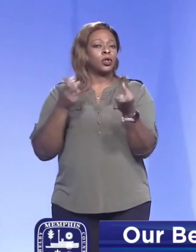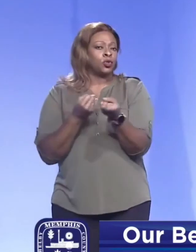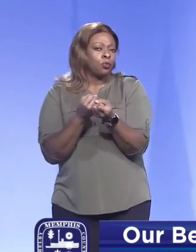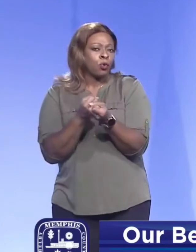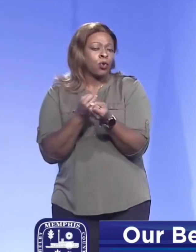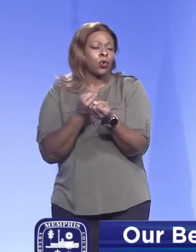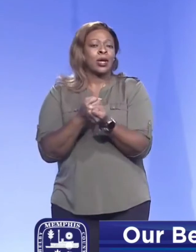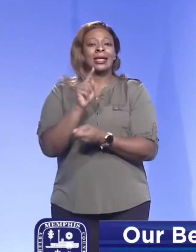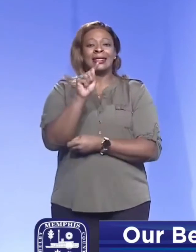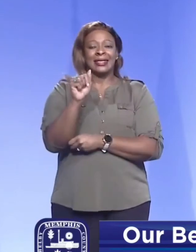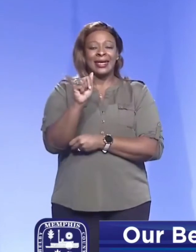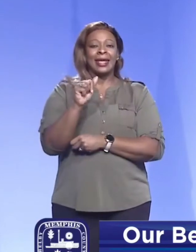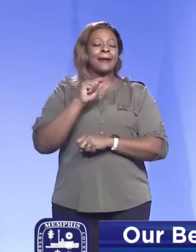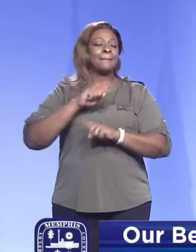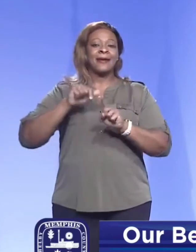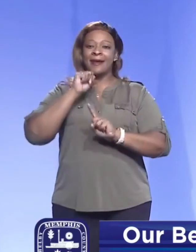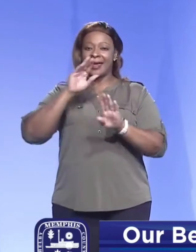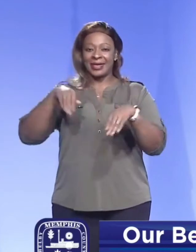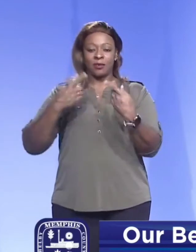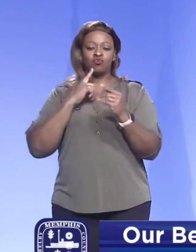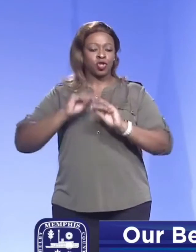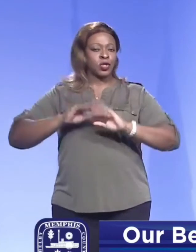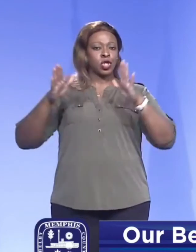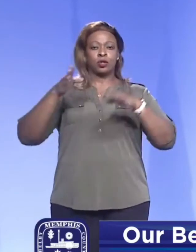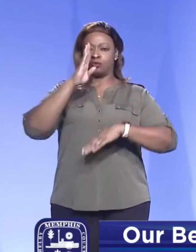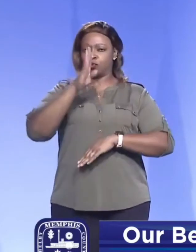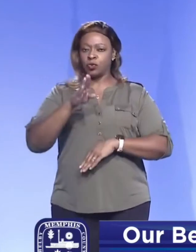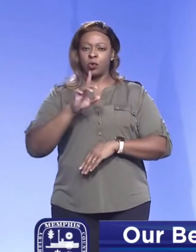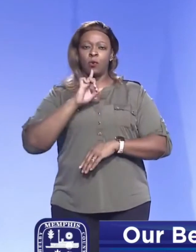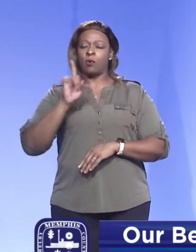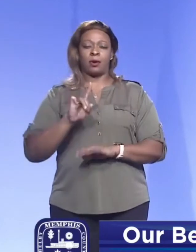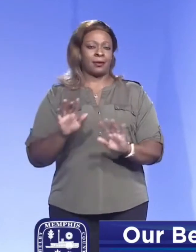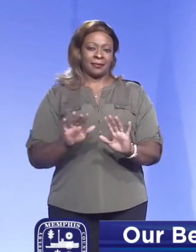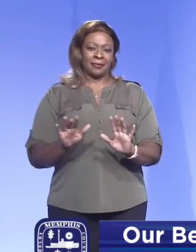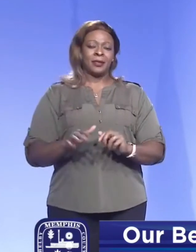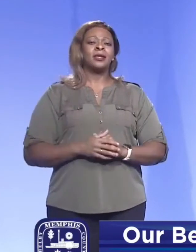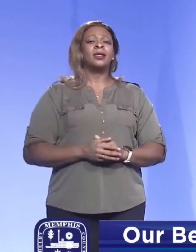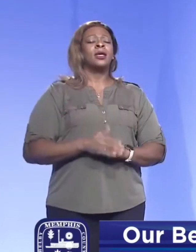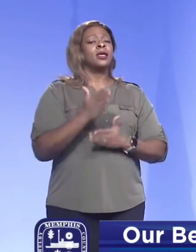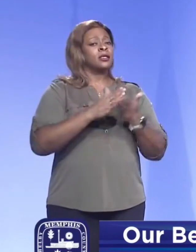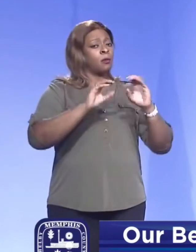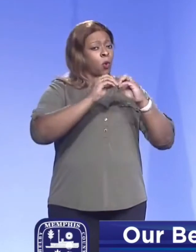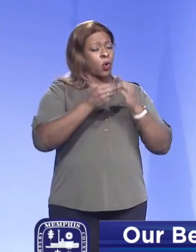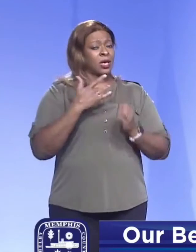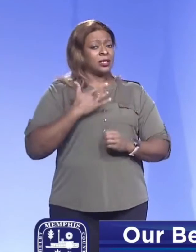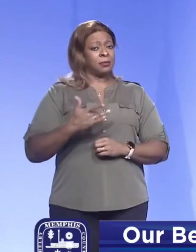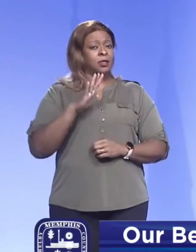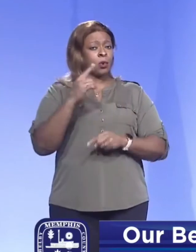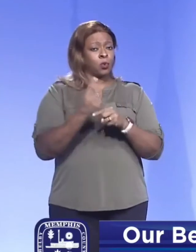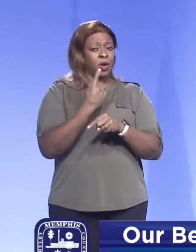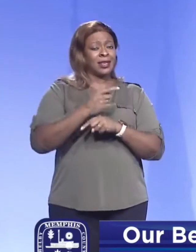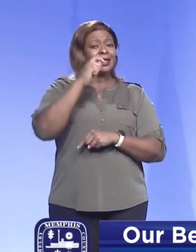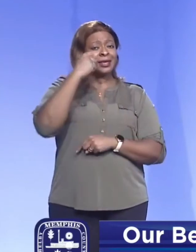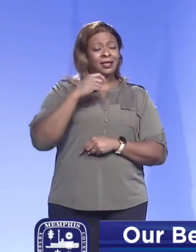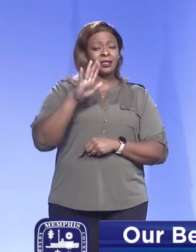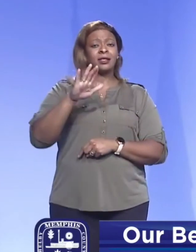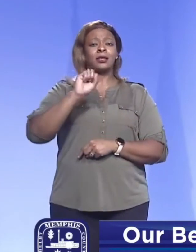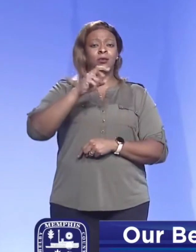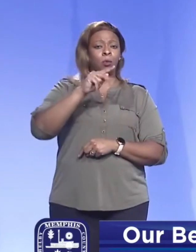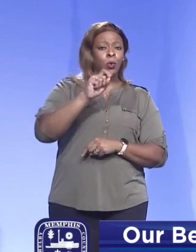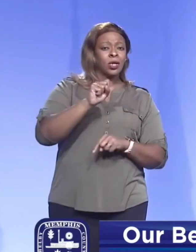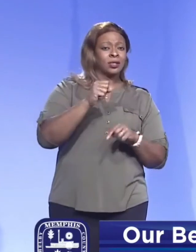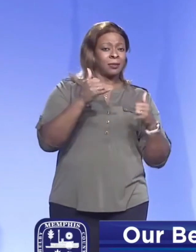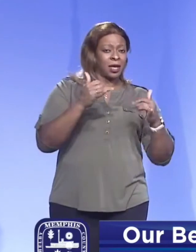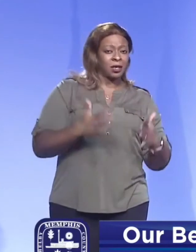and TA, but not giving a clear directive. Some organizations do regular testing of athletes, others do